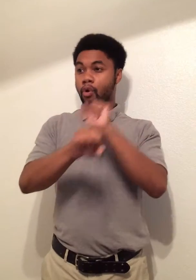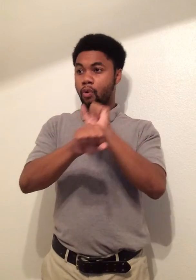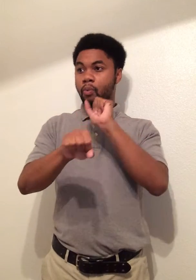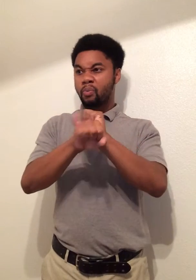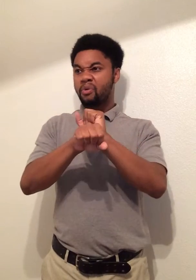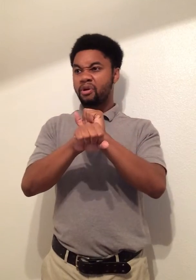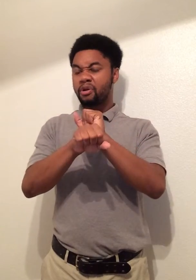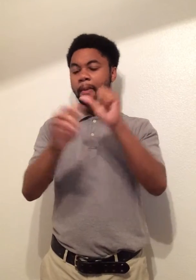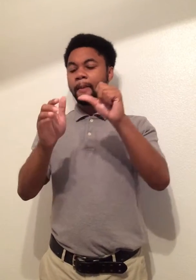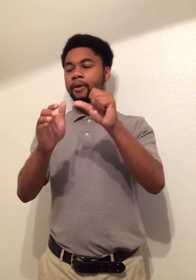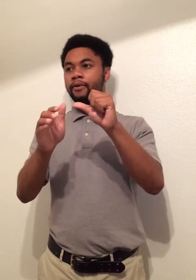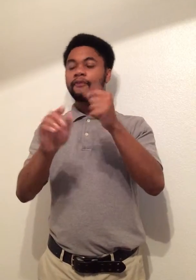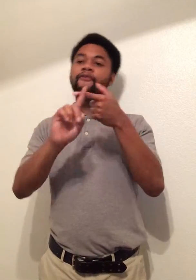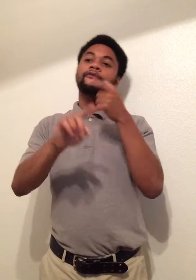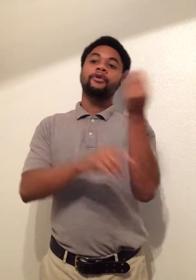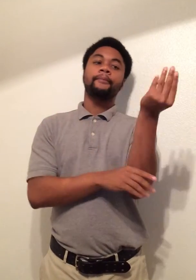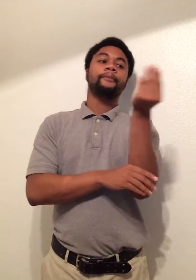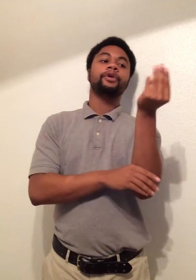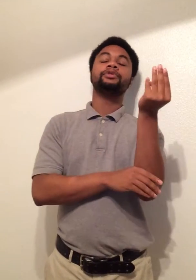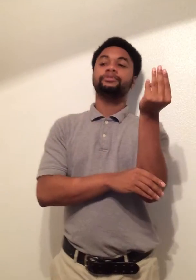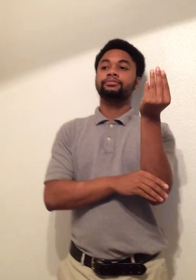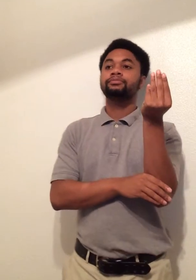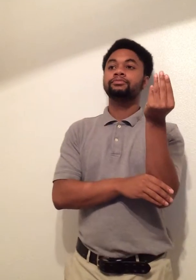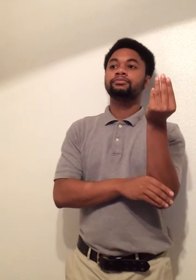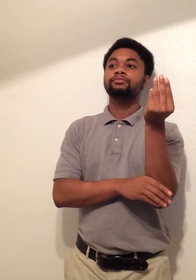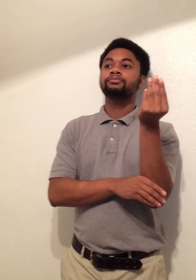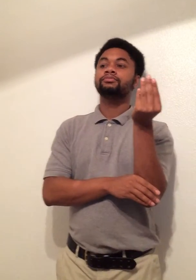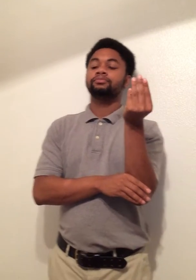Monday. Find the paper I gave you on Monday.